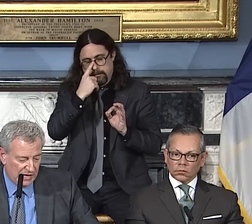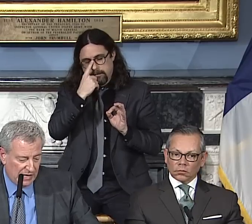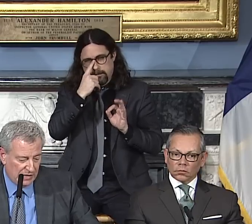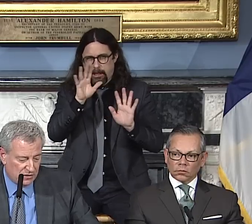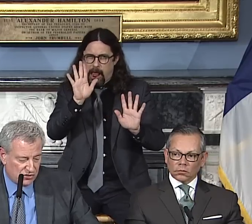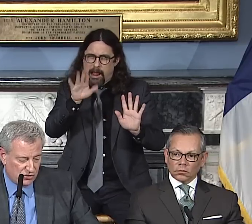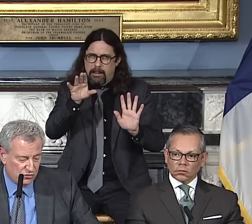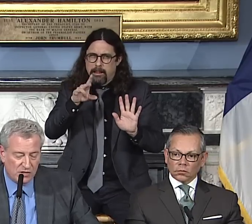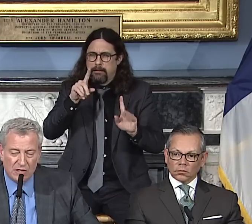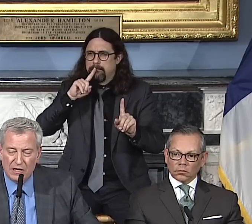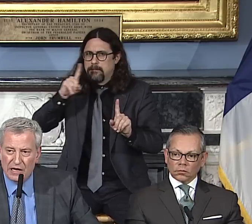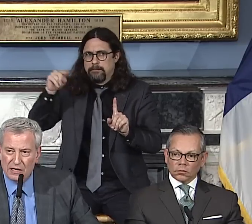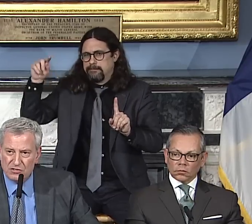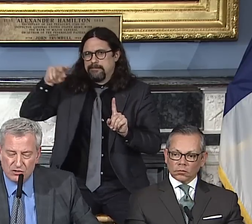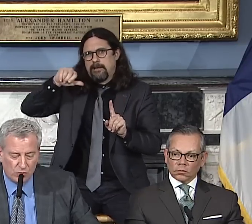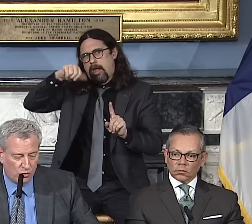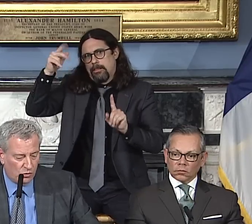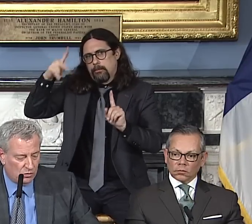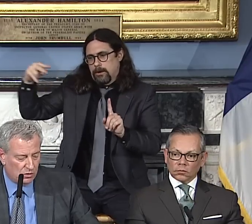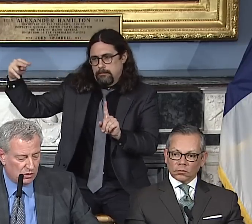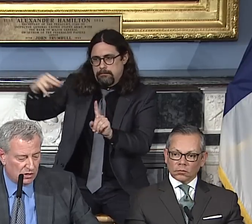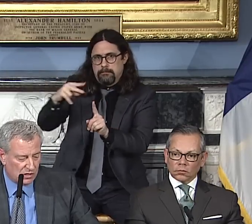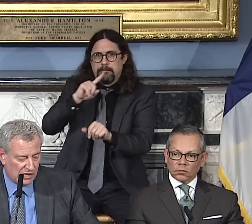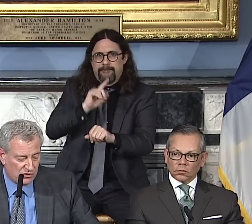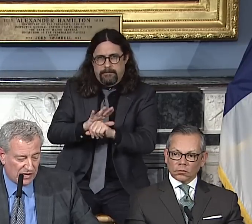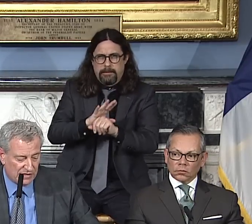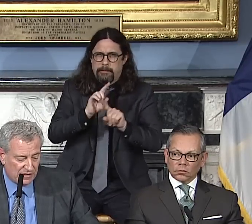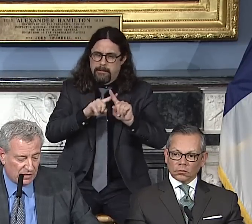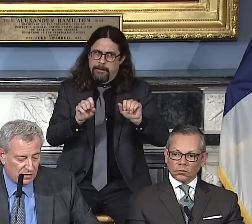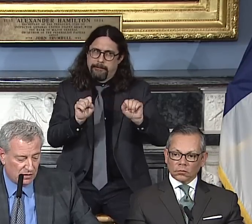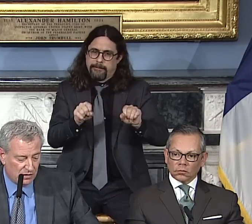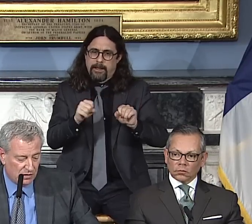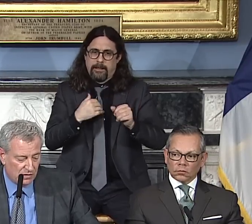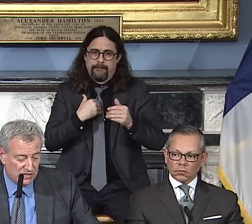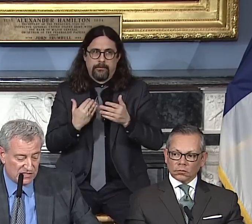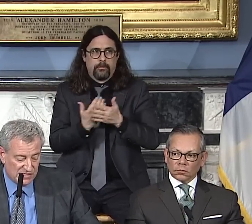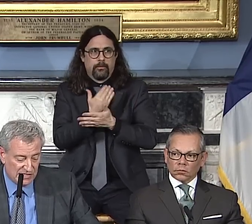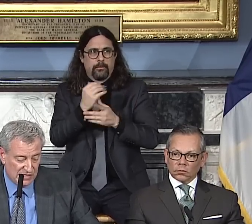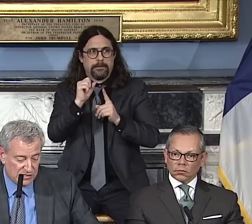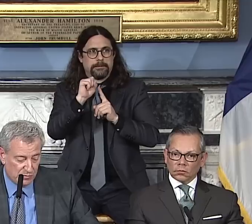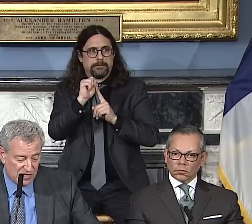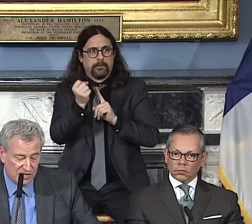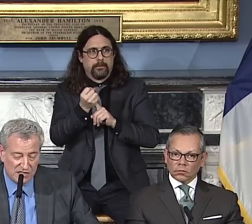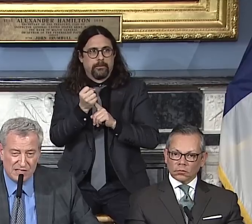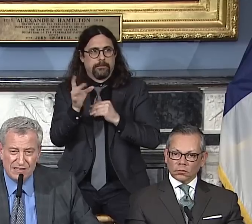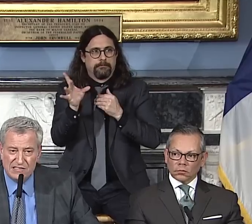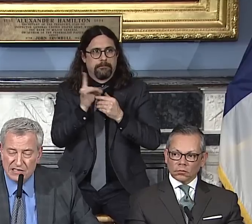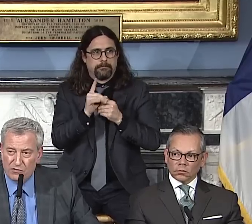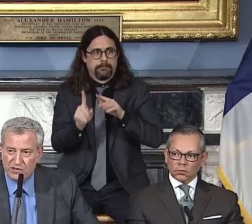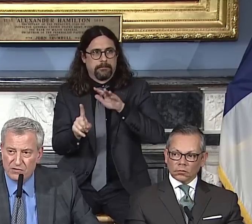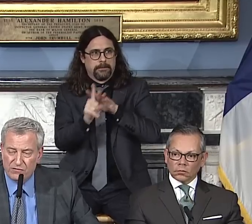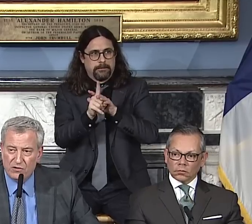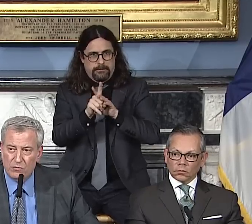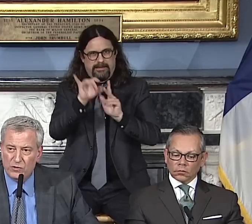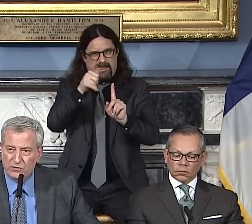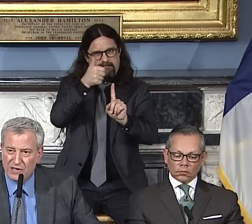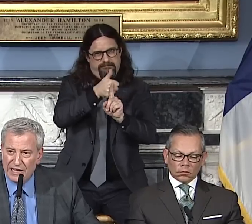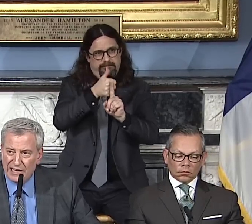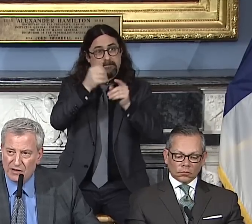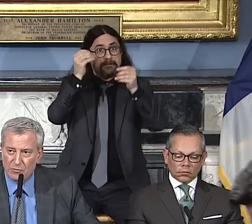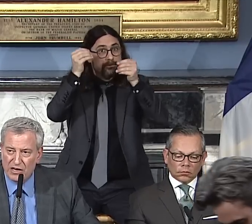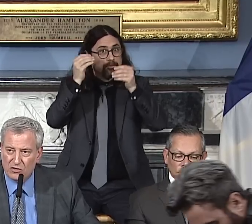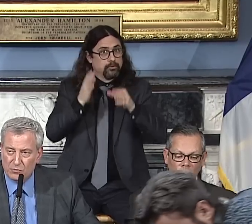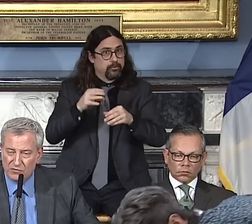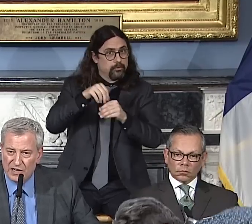of a student at a school contracting this disease, but it is self-confirmed. We do